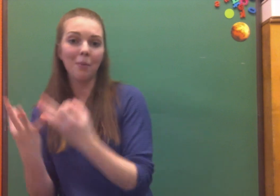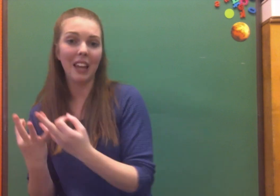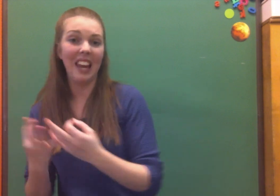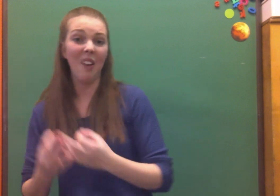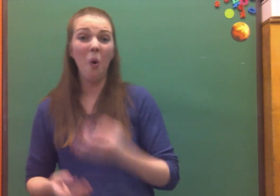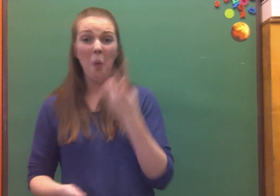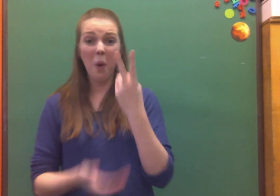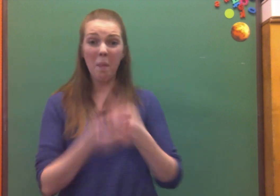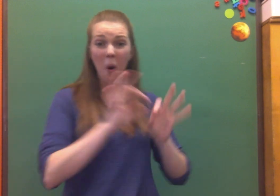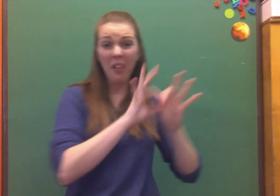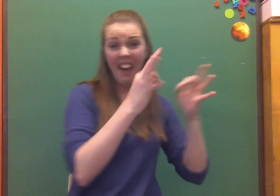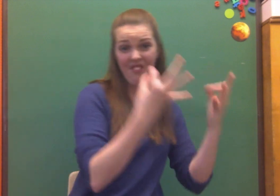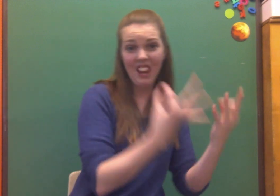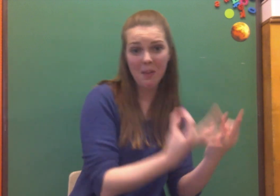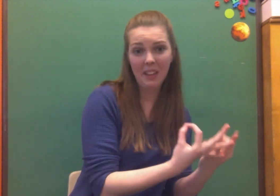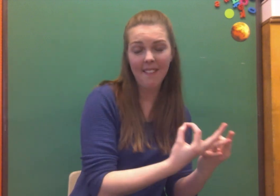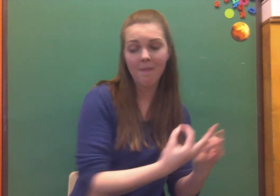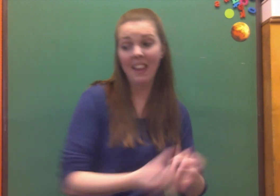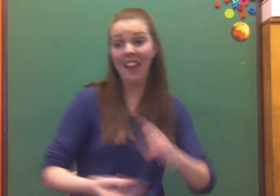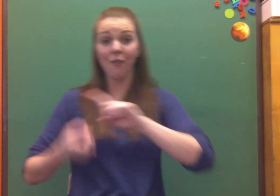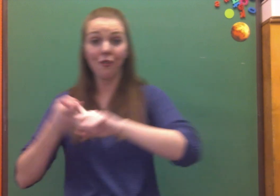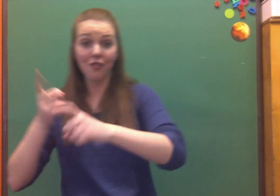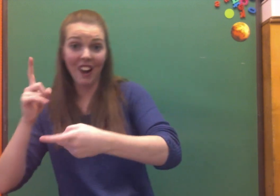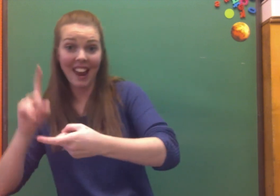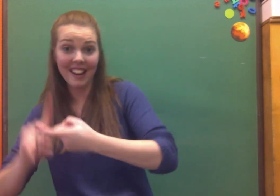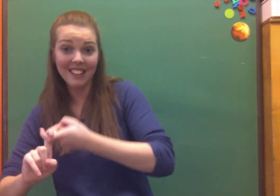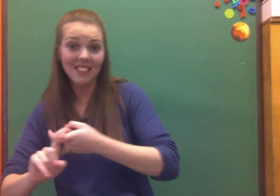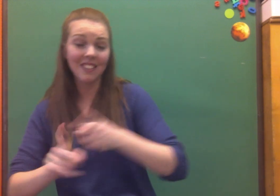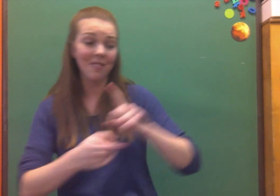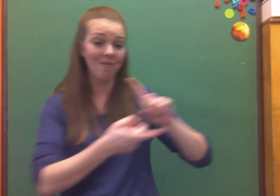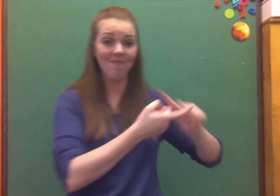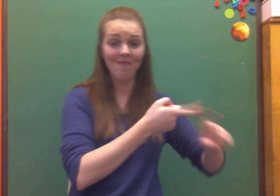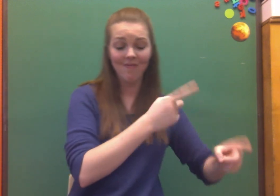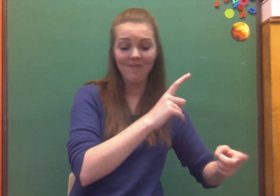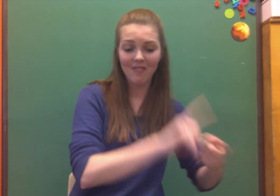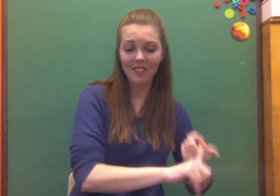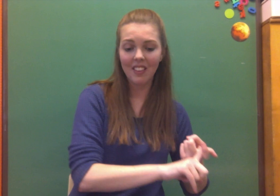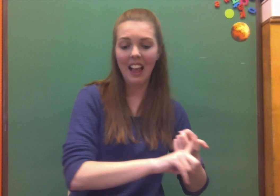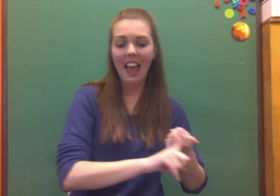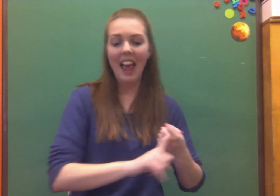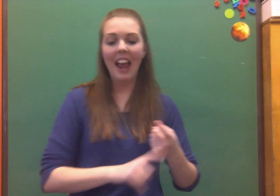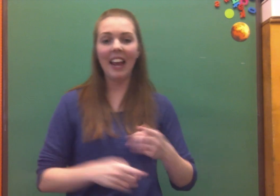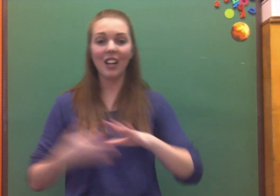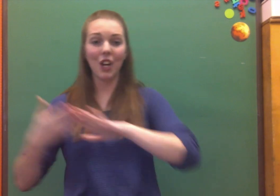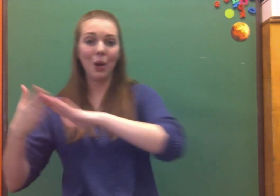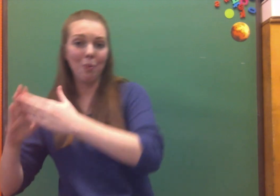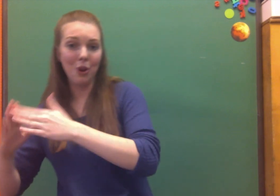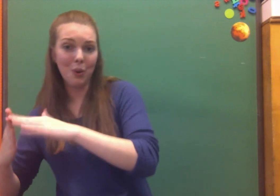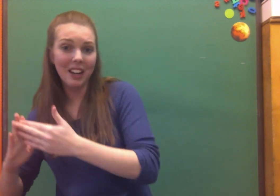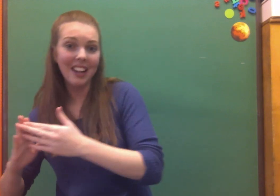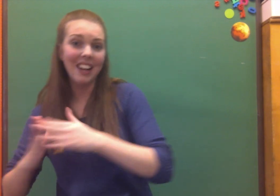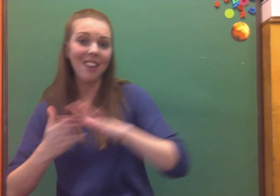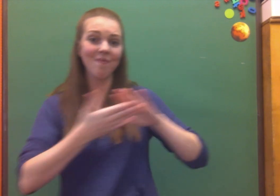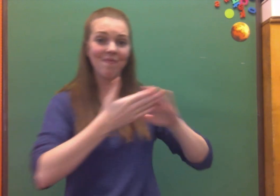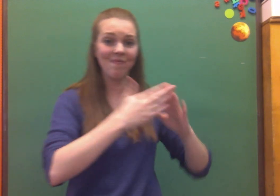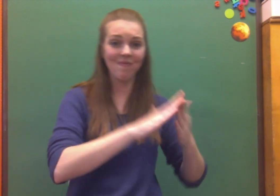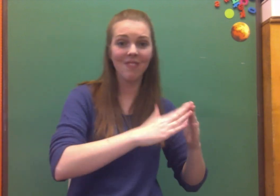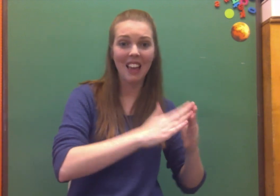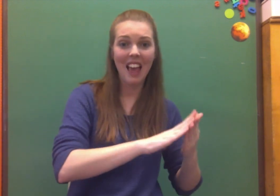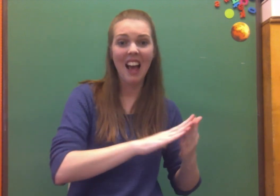family. We both have family, and friends, and community, that